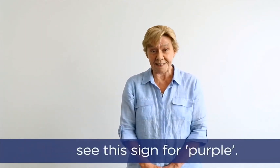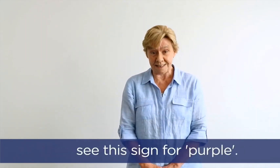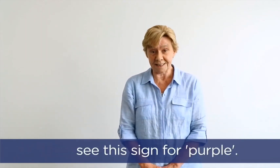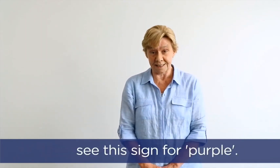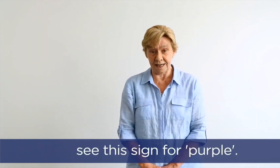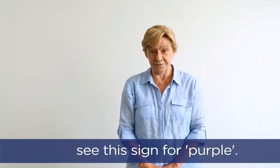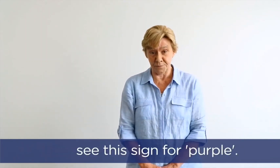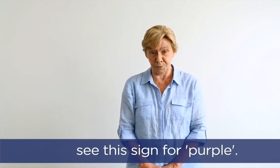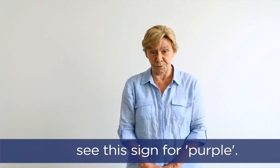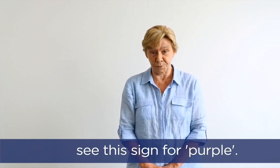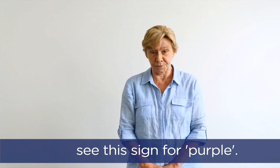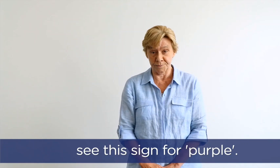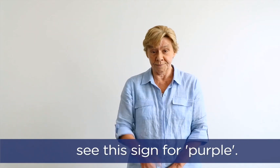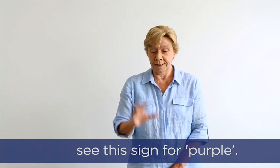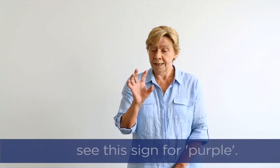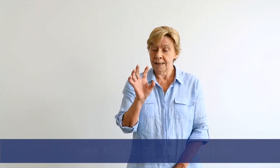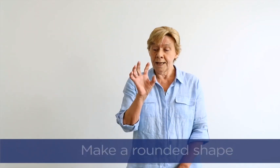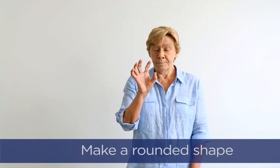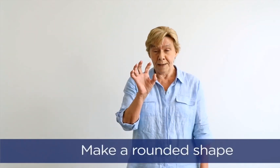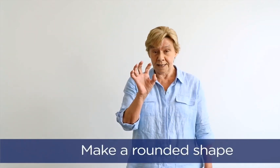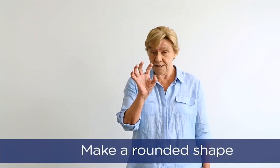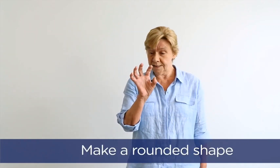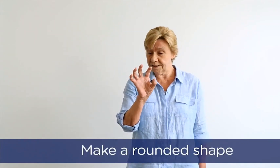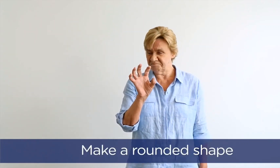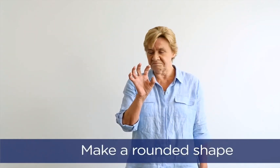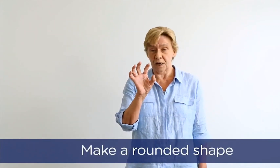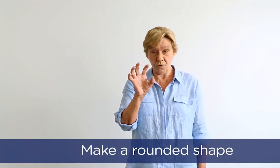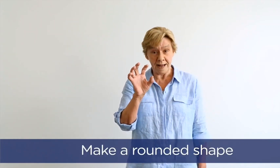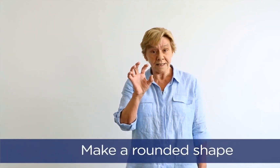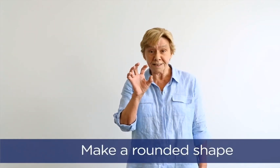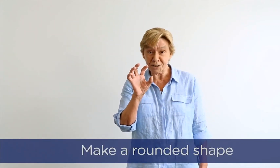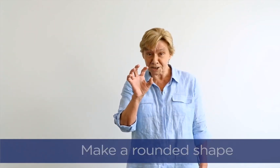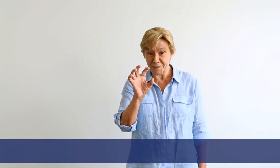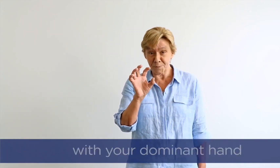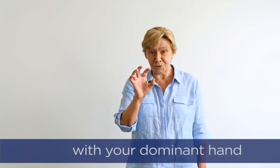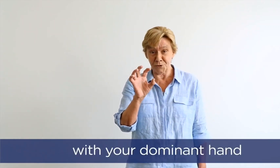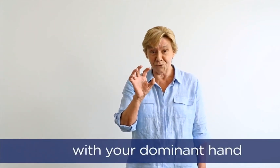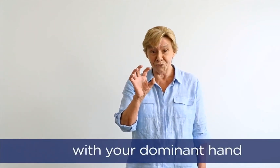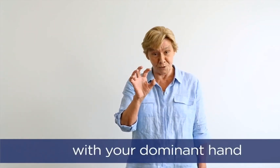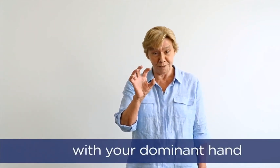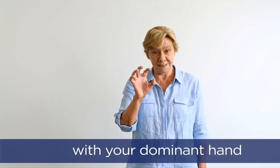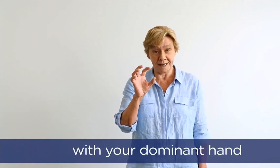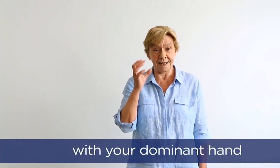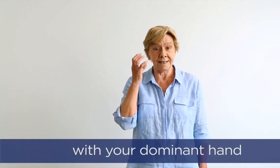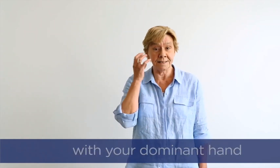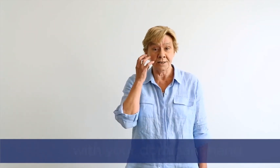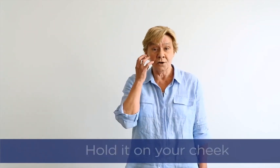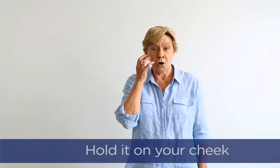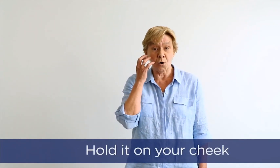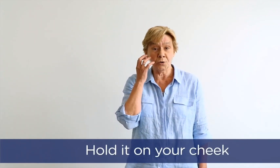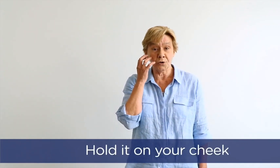this sign for purple. Make a rounded shape with your dominant hand, hold it on your